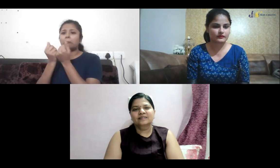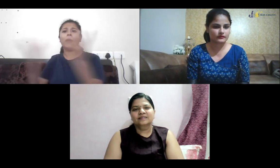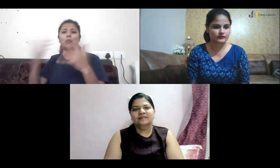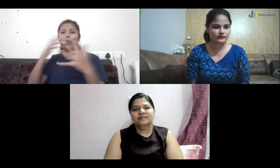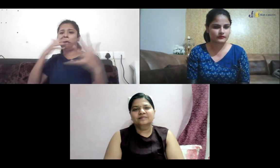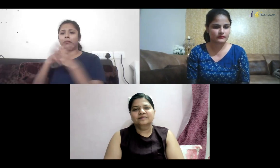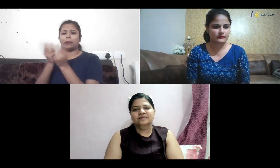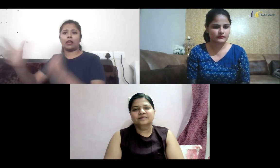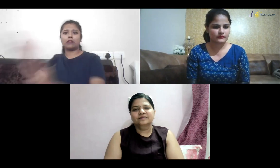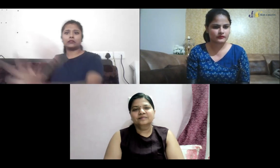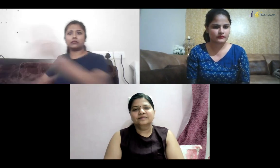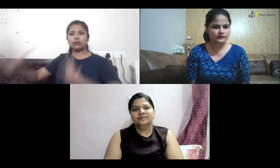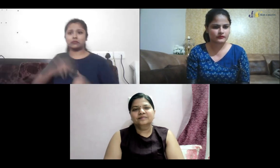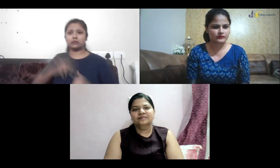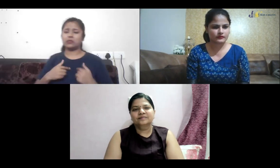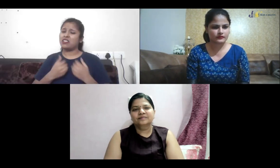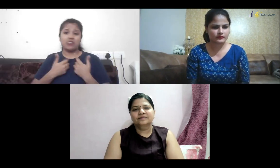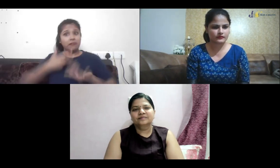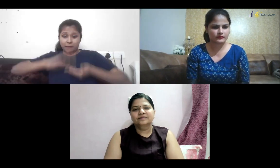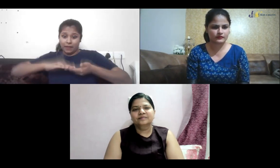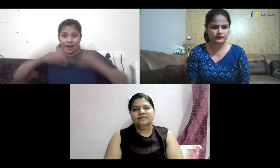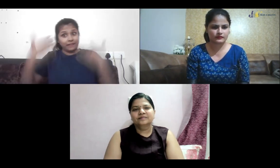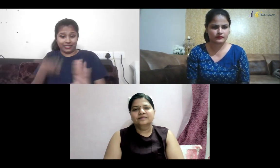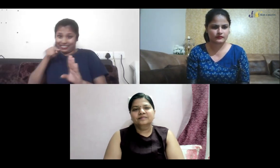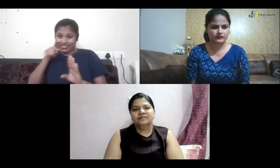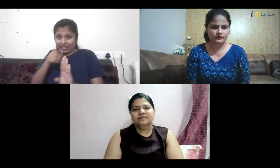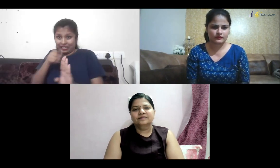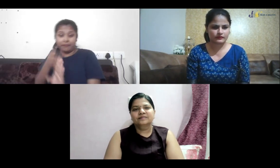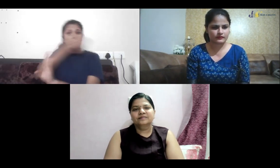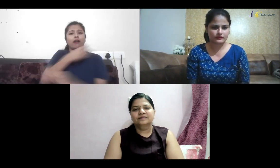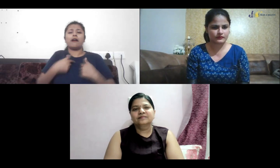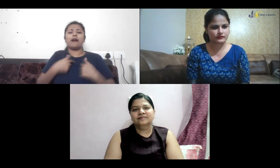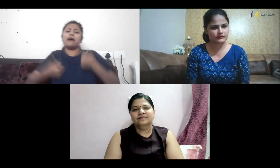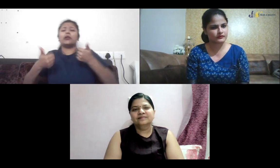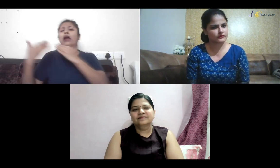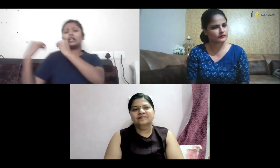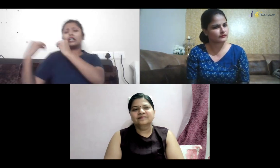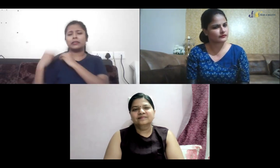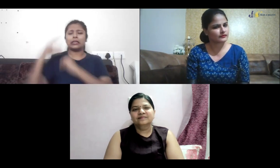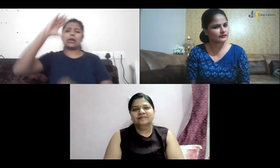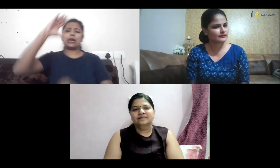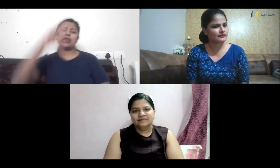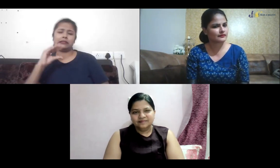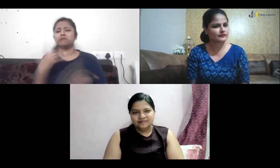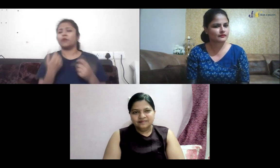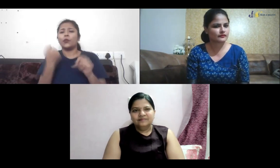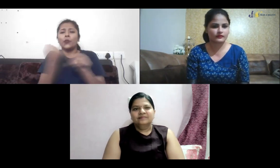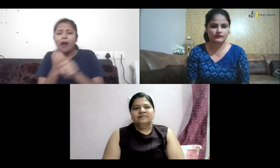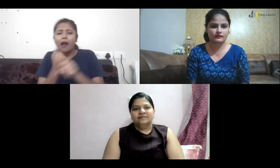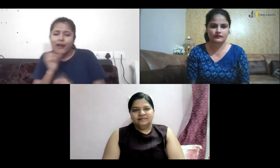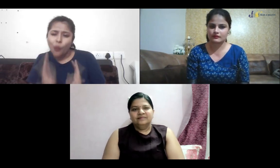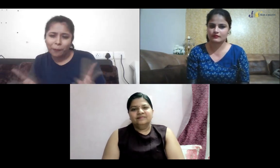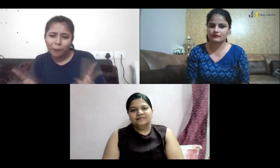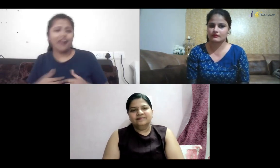Swadamini, I have seen in a society, women have like after marriage, before marriage, they are just have some